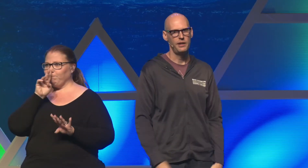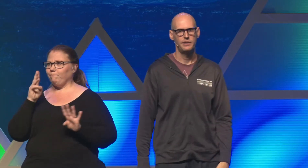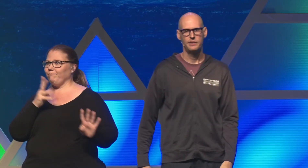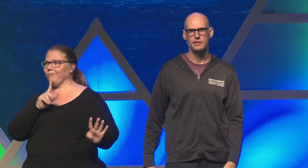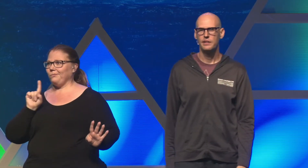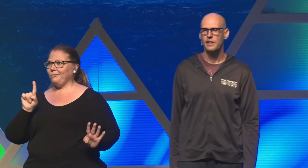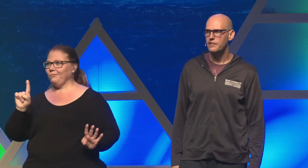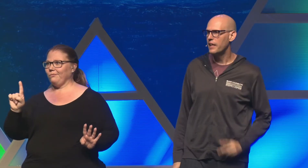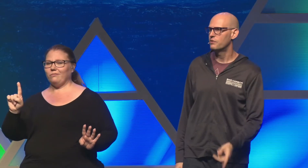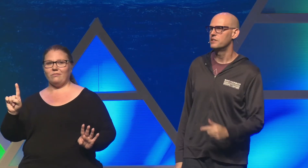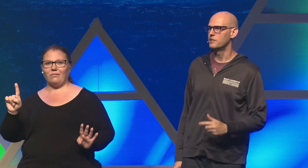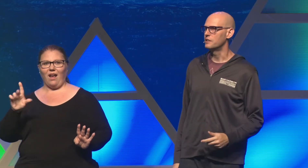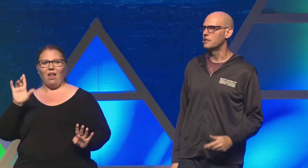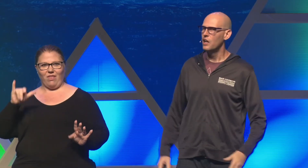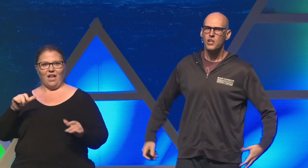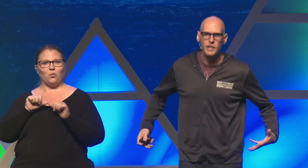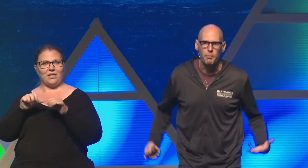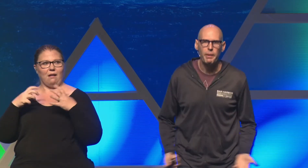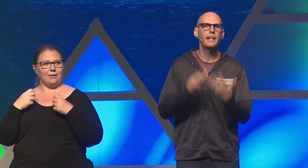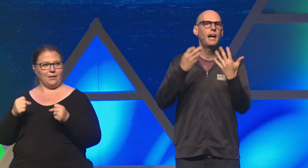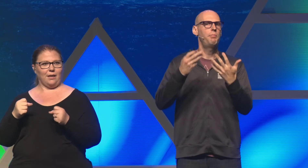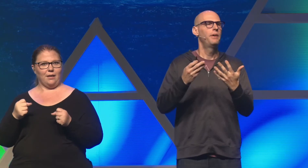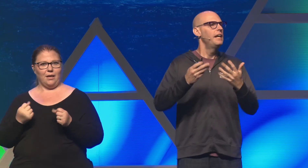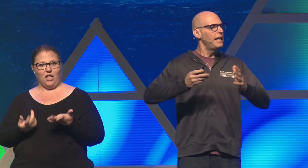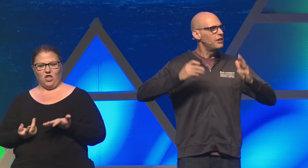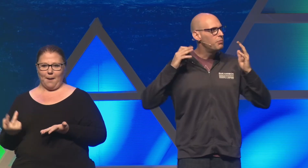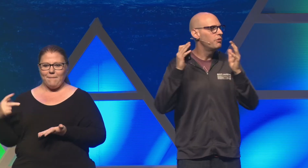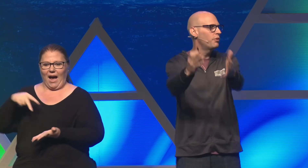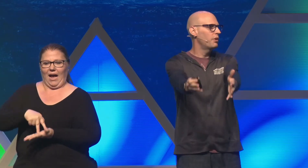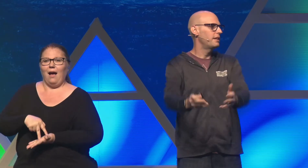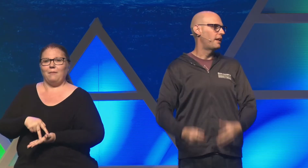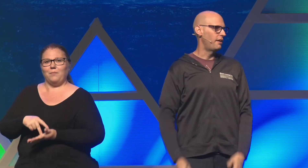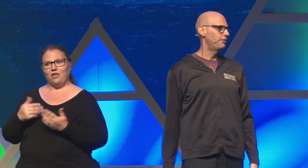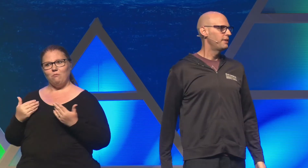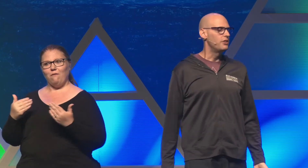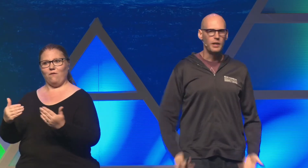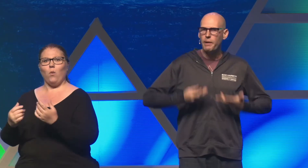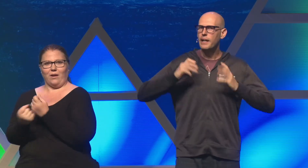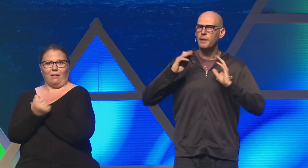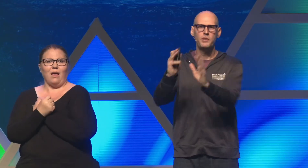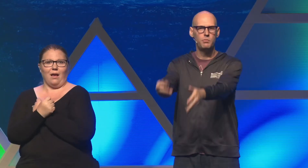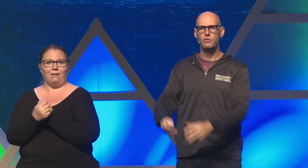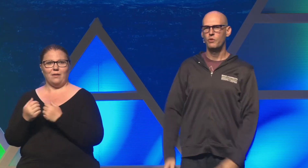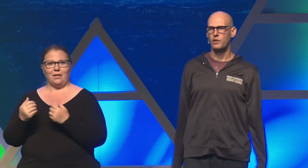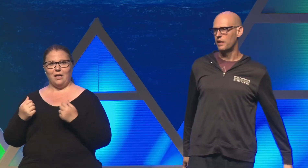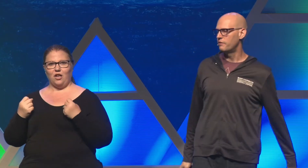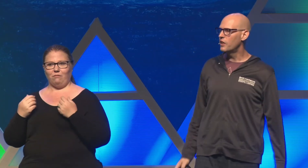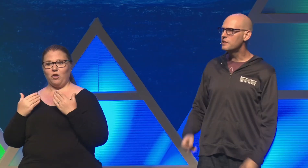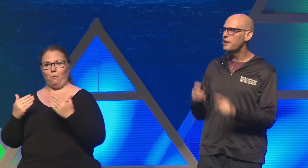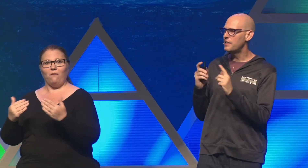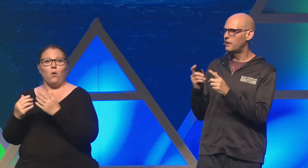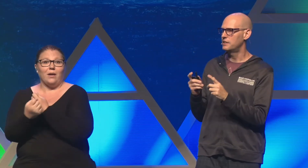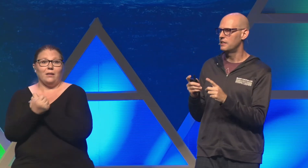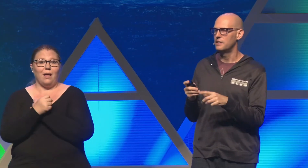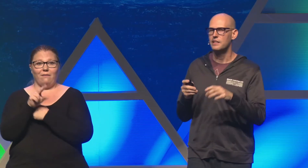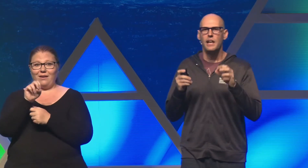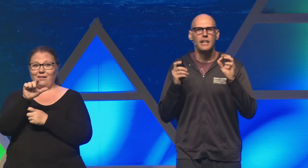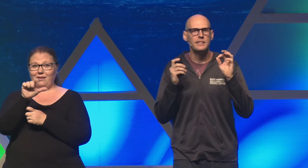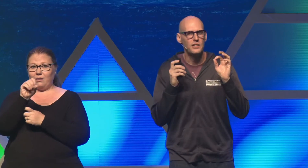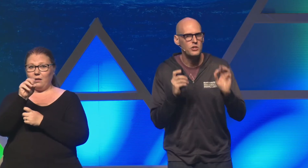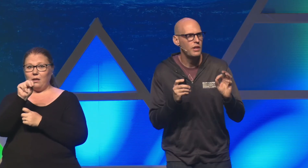away. That's resiliency. You get back up and you move forward in love. You get back up and you move forward in love. Nelson Mandela said